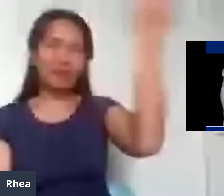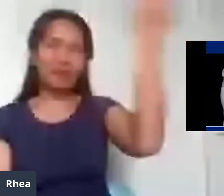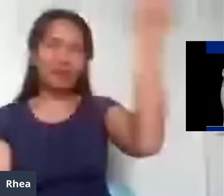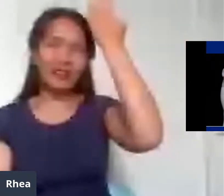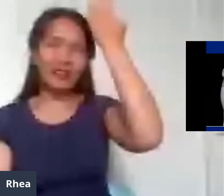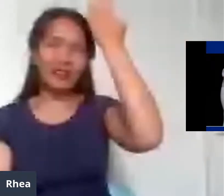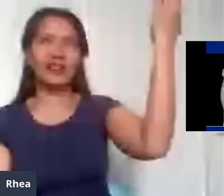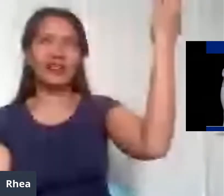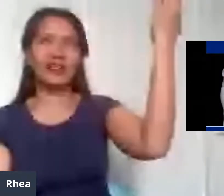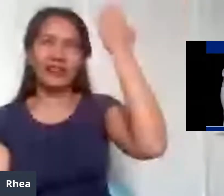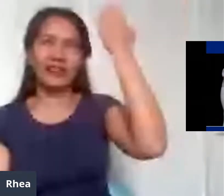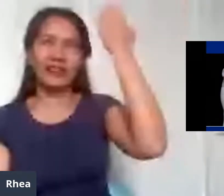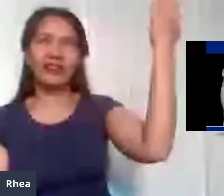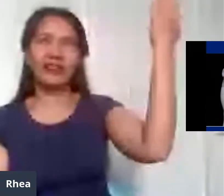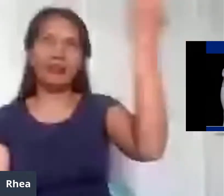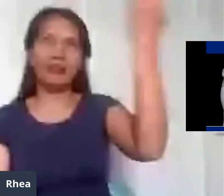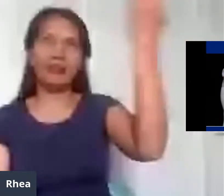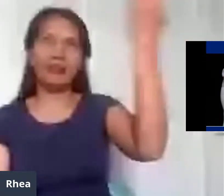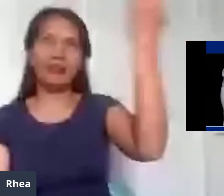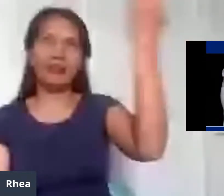There's an emergency.